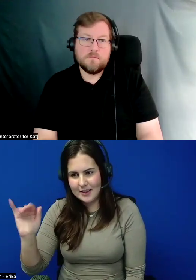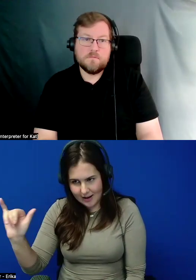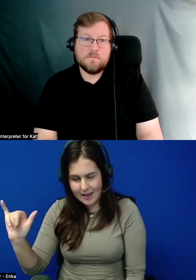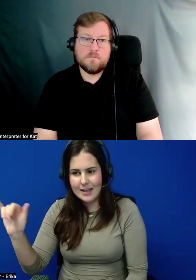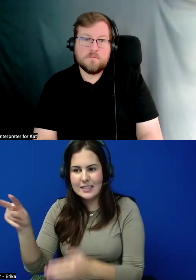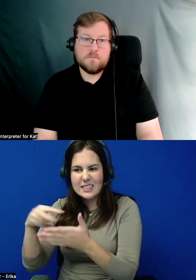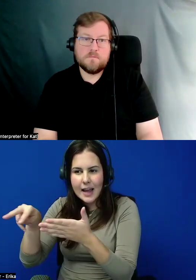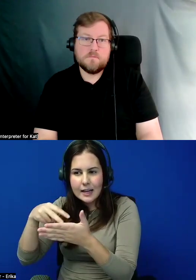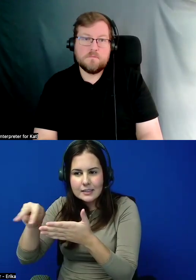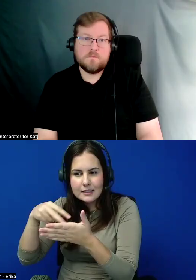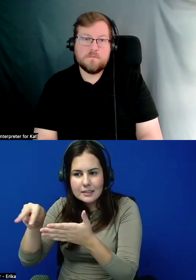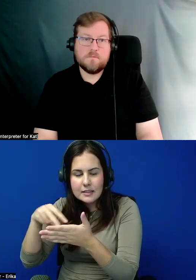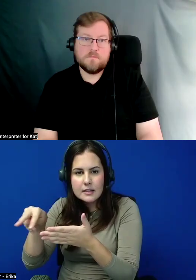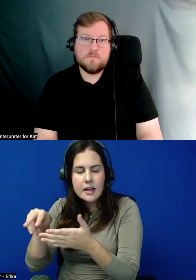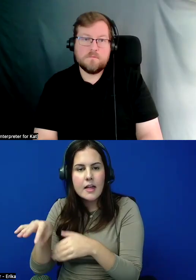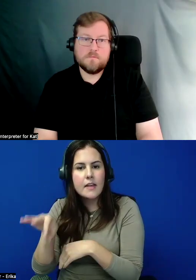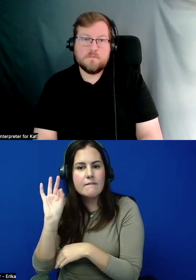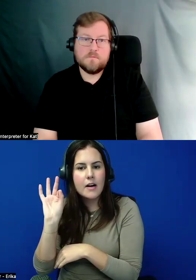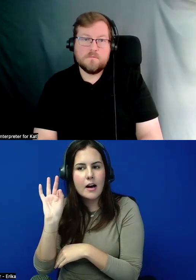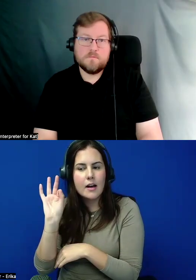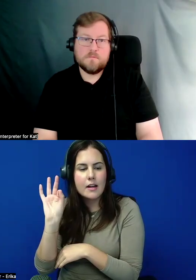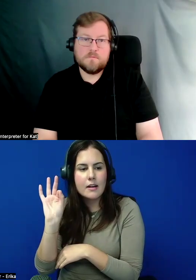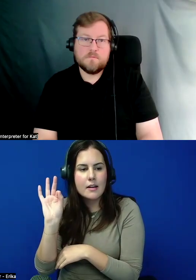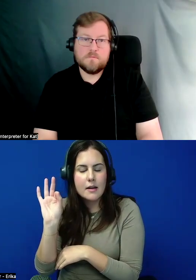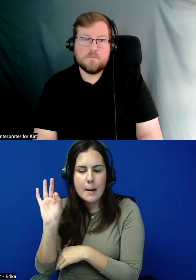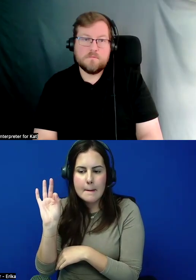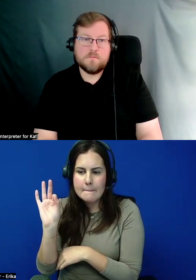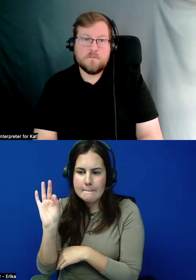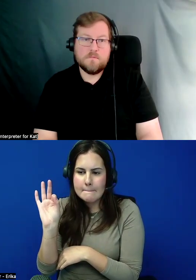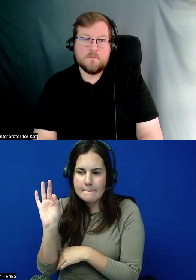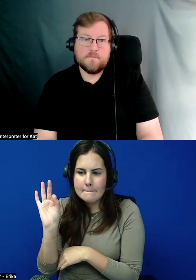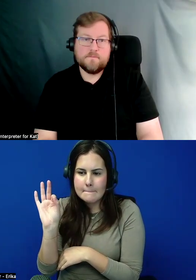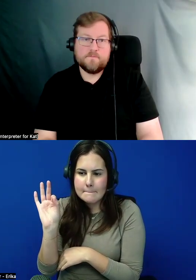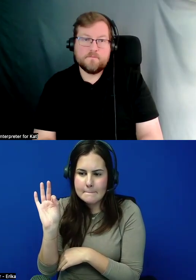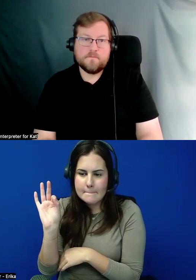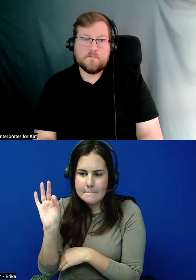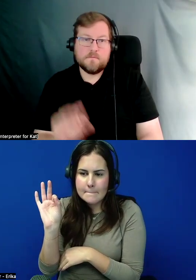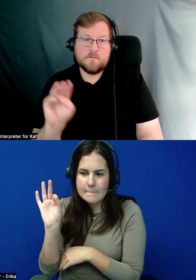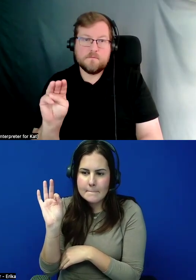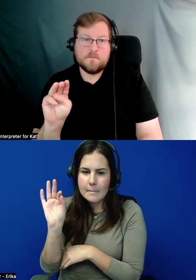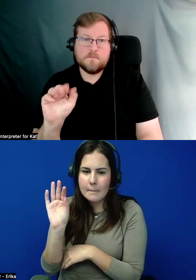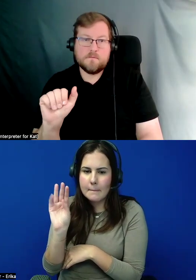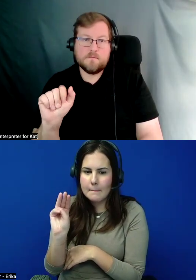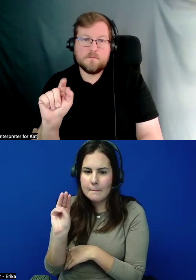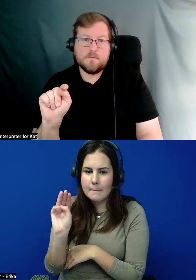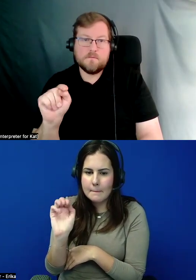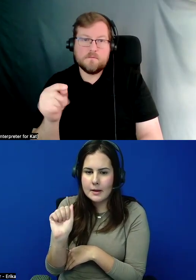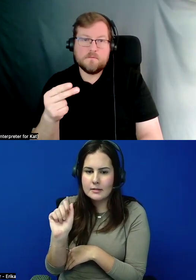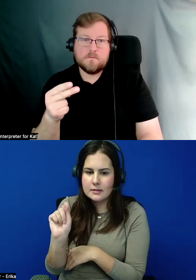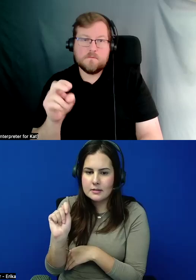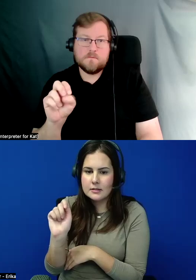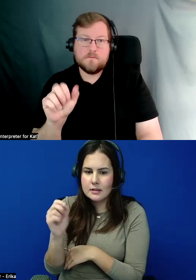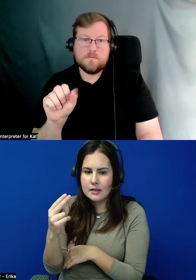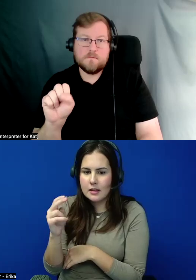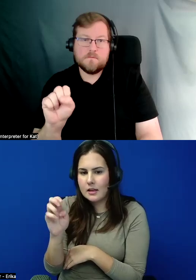tape, and where they find Mateus kind of coming out of the building. That was where we actually slept.